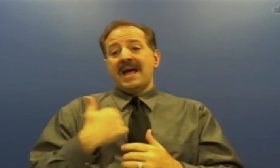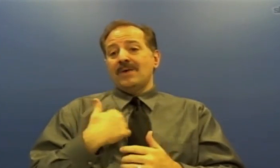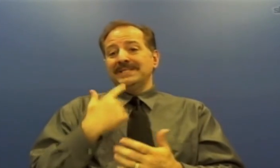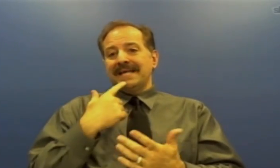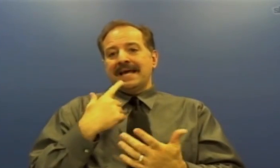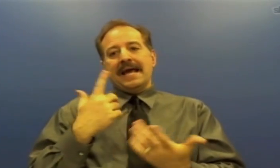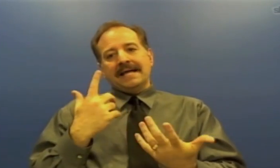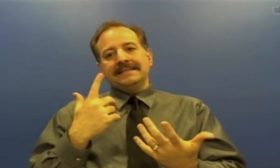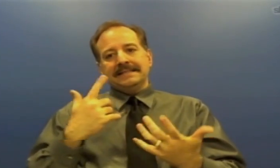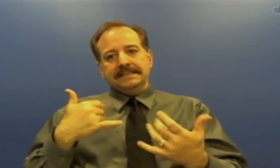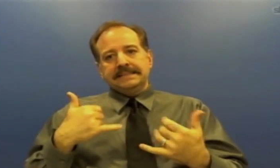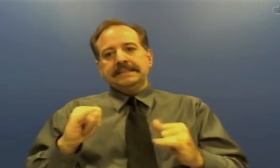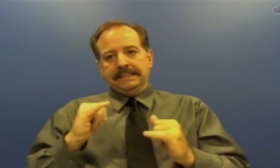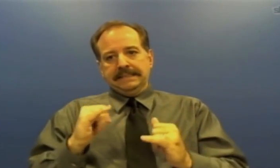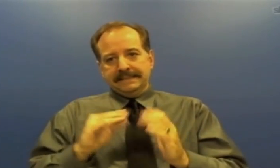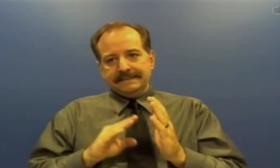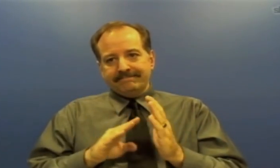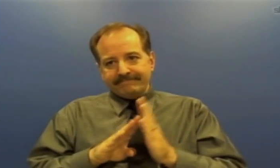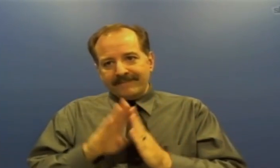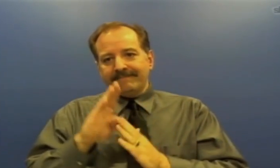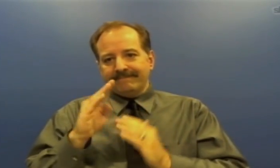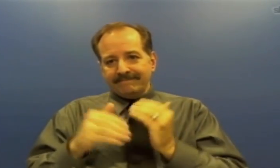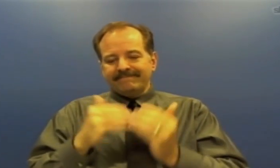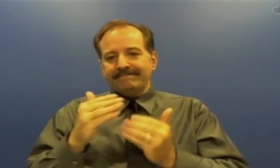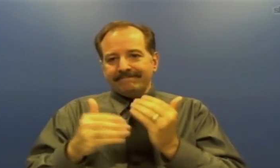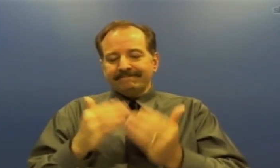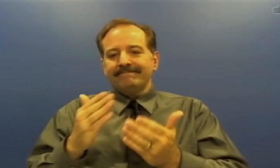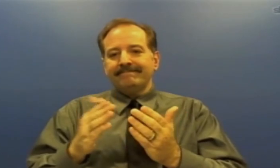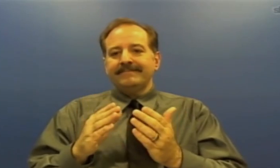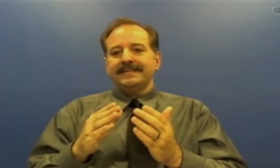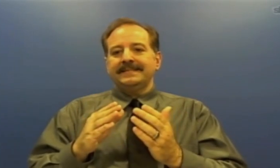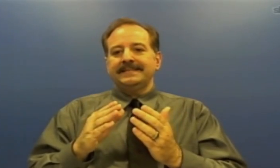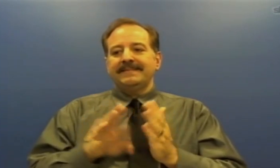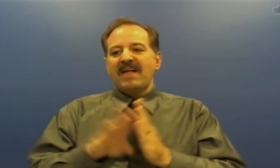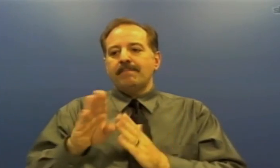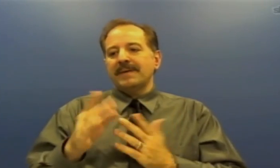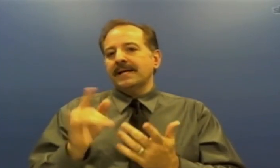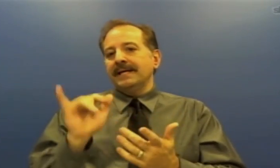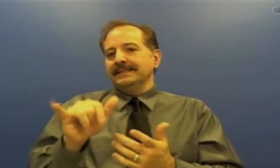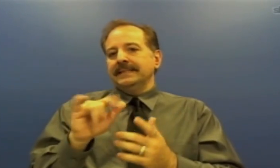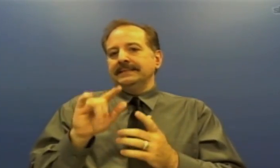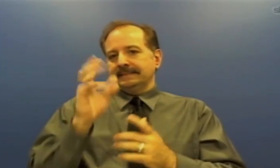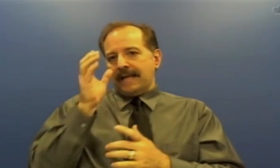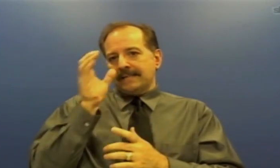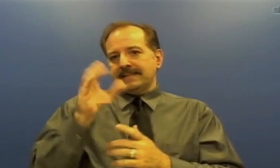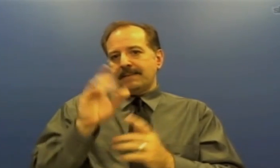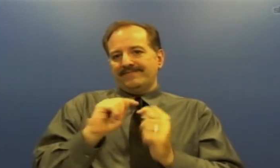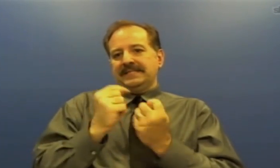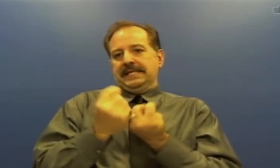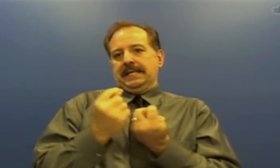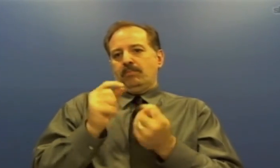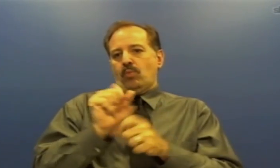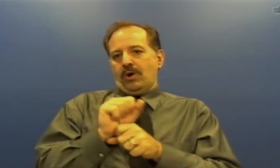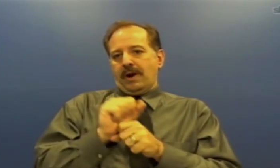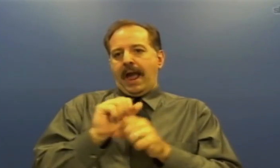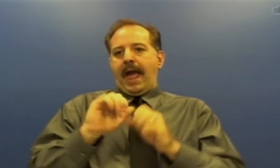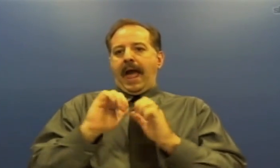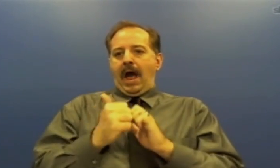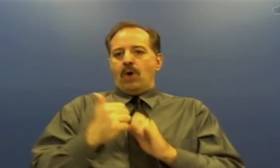And I guess the last thing I want to say here is that this is still an emerging field. It's still developing as a concept, especially